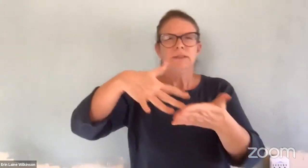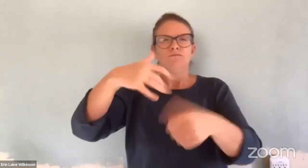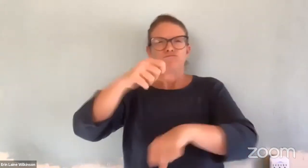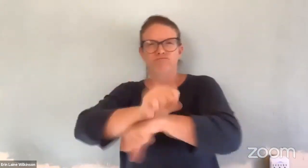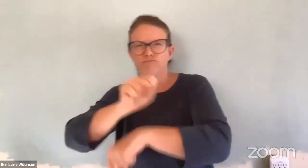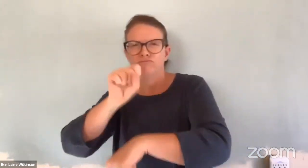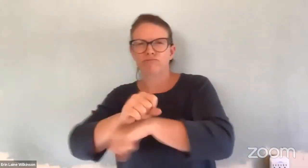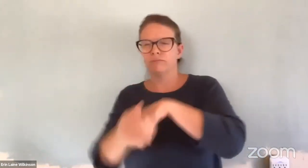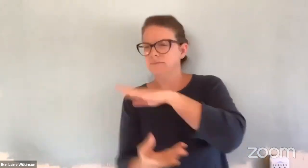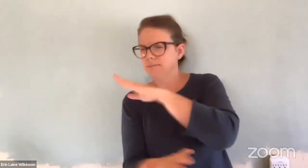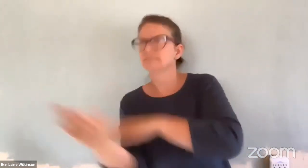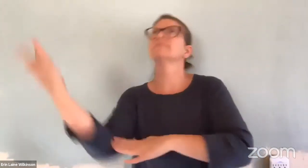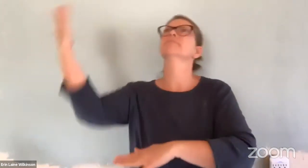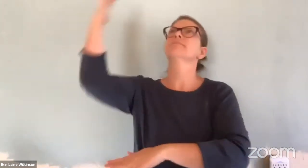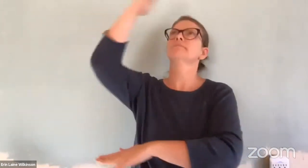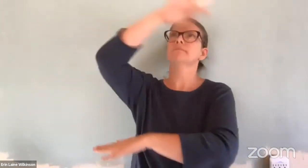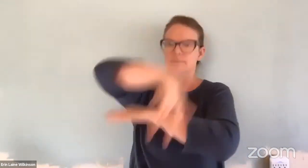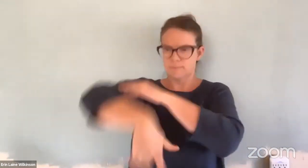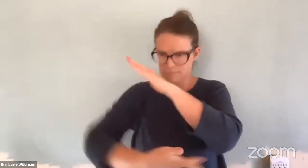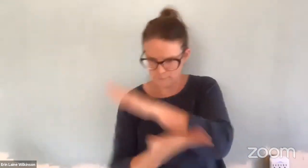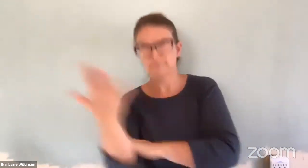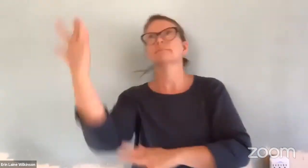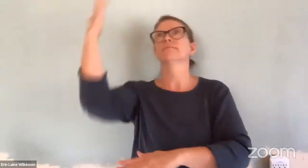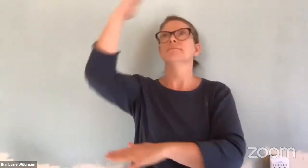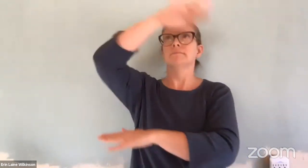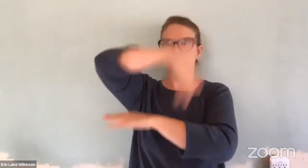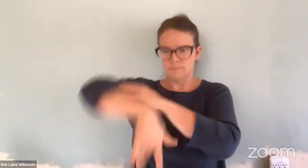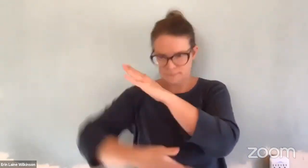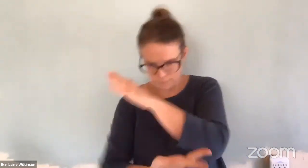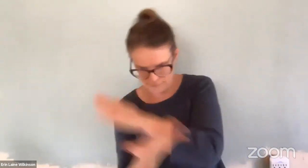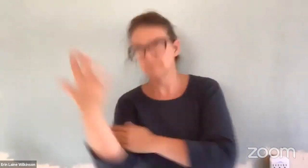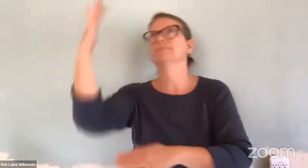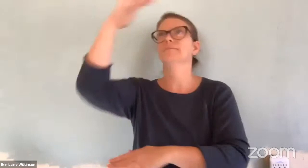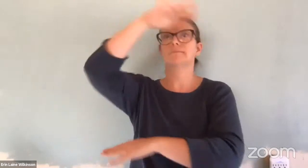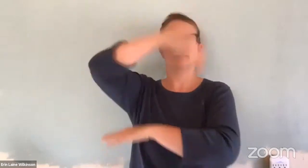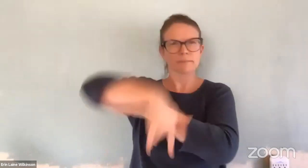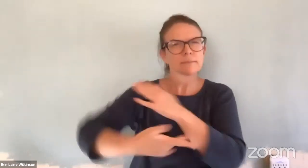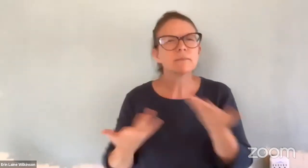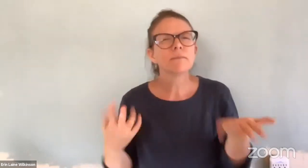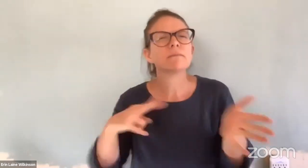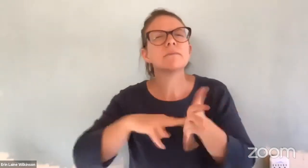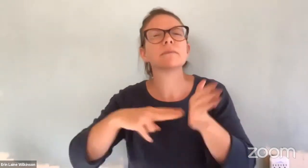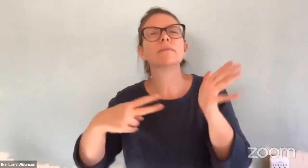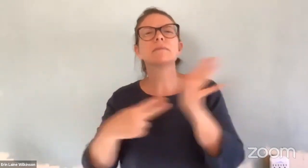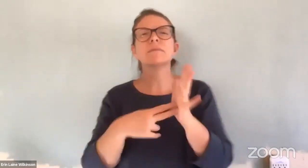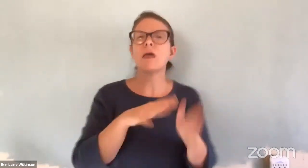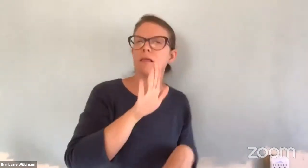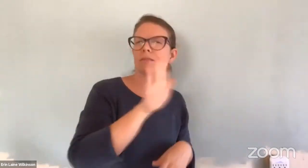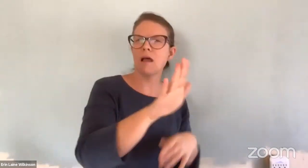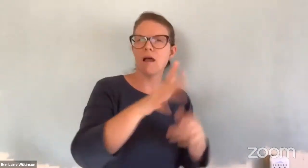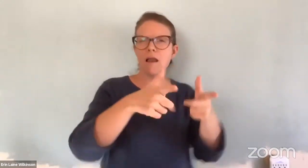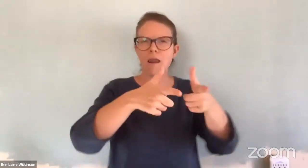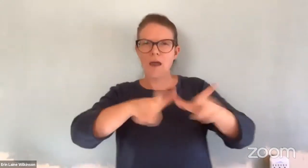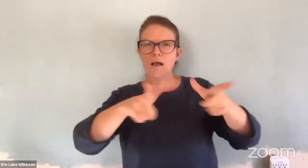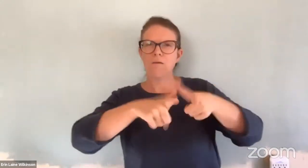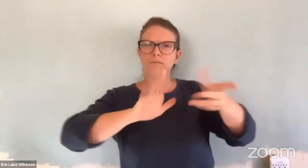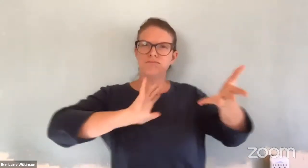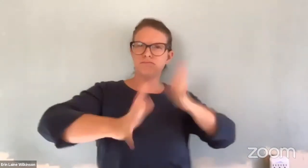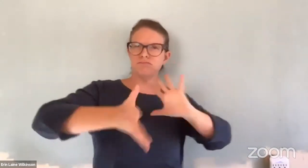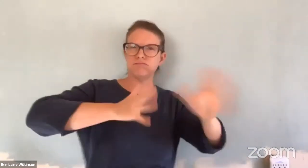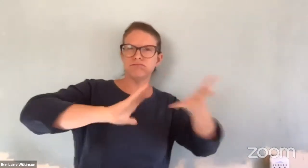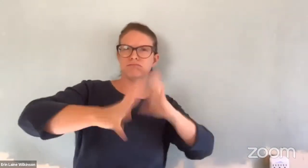were boarding schools, so deaf people were there for extended periods of time. They stayed overnight, they had all their meals there, they